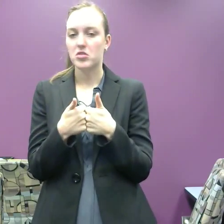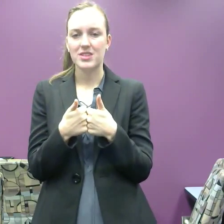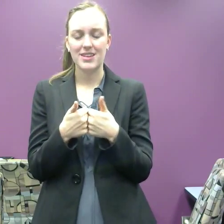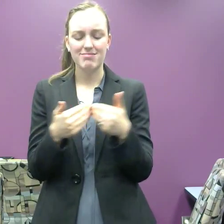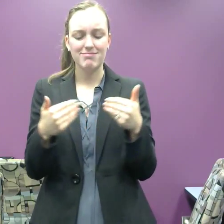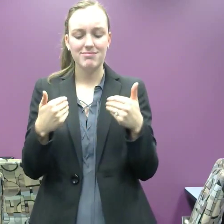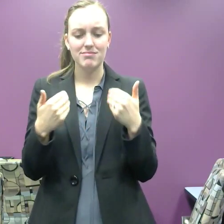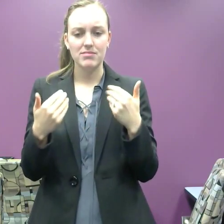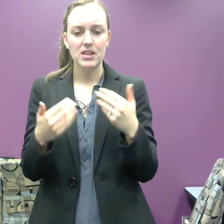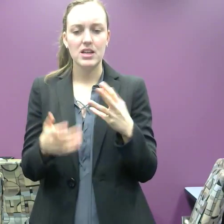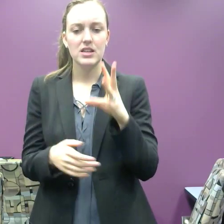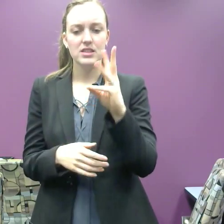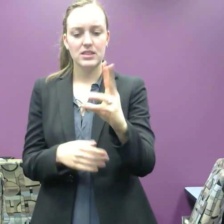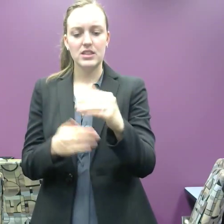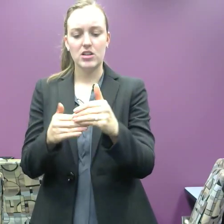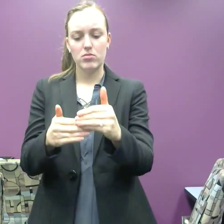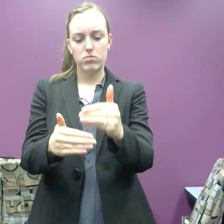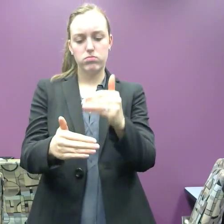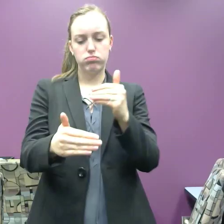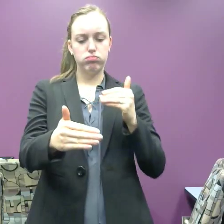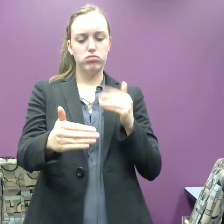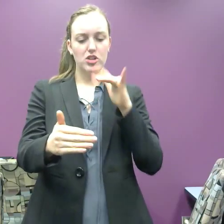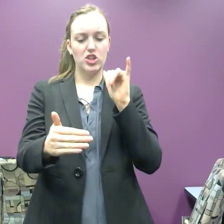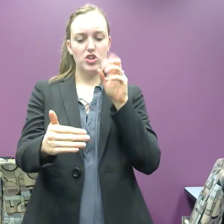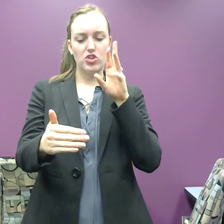thing mathematically?